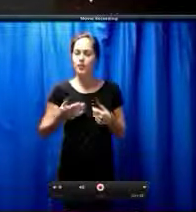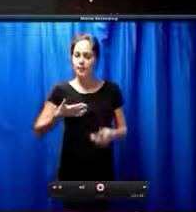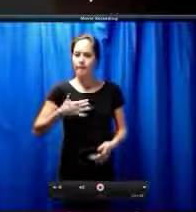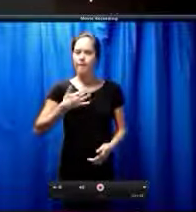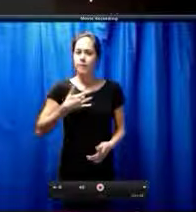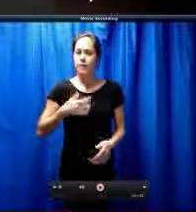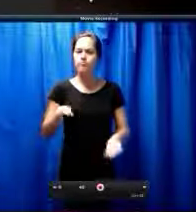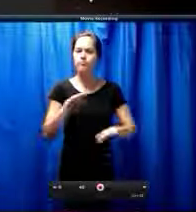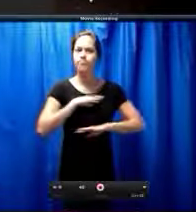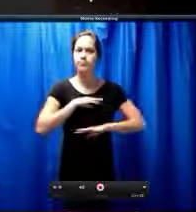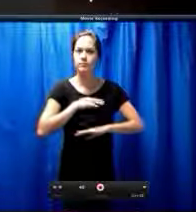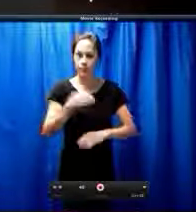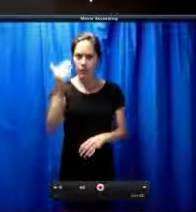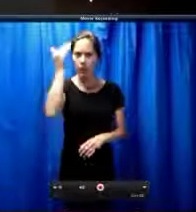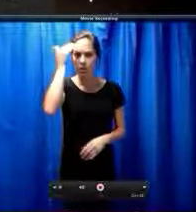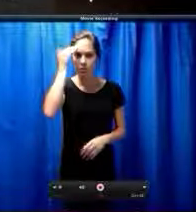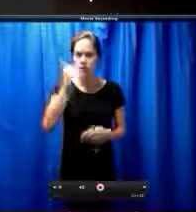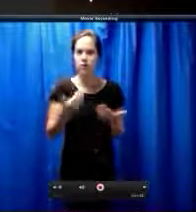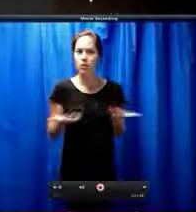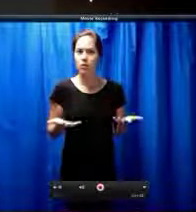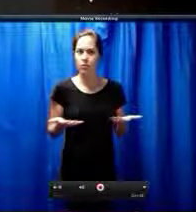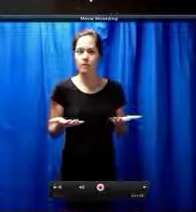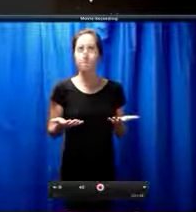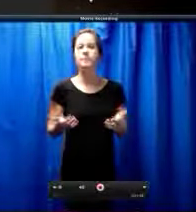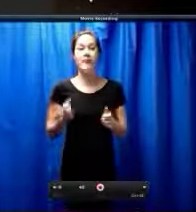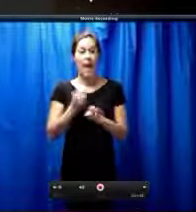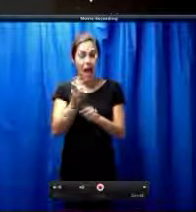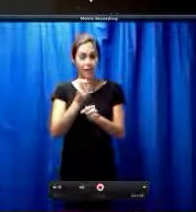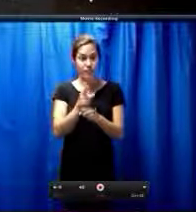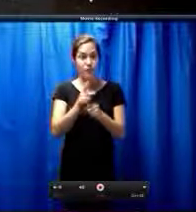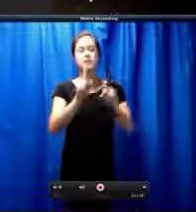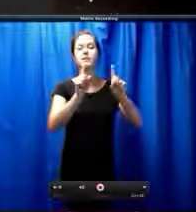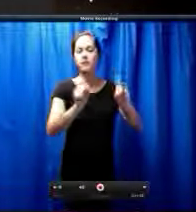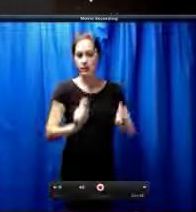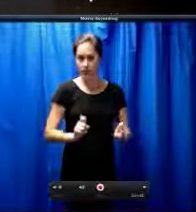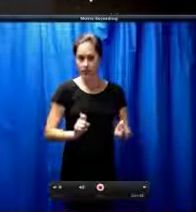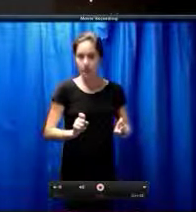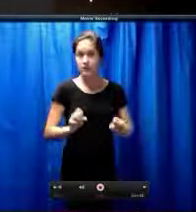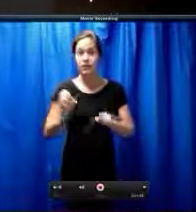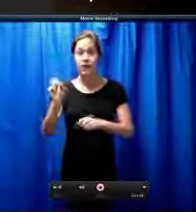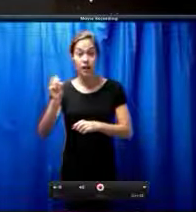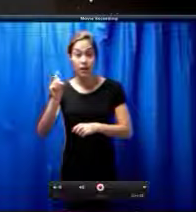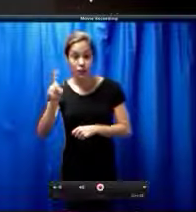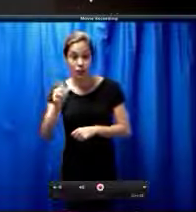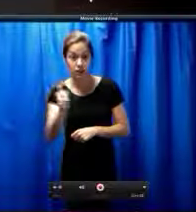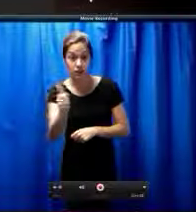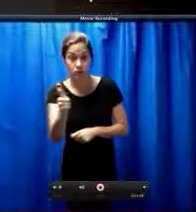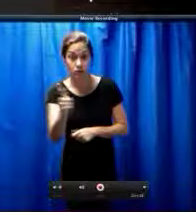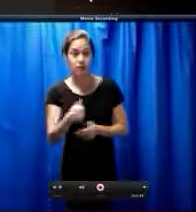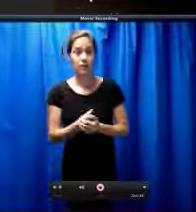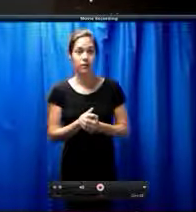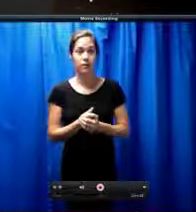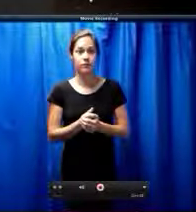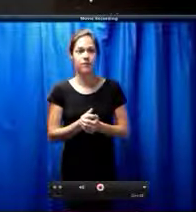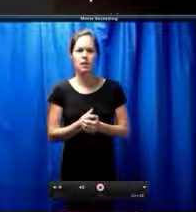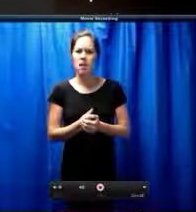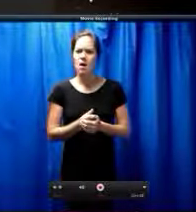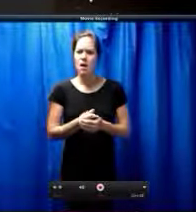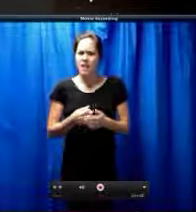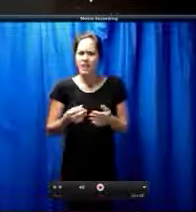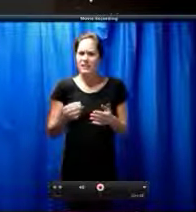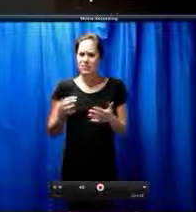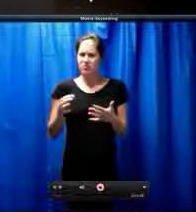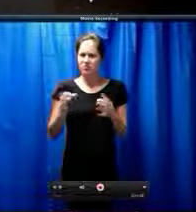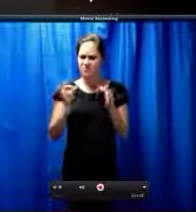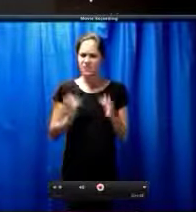basis minimum, get a lot of education, really think about what the information is telling you, make some good decisions because that's what's